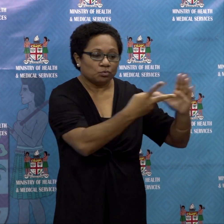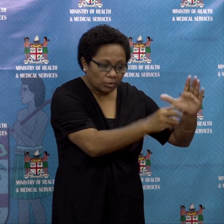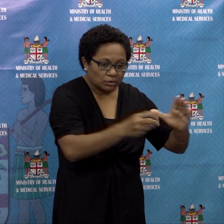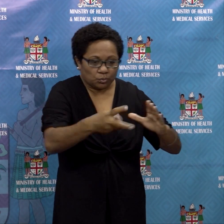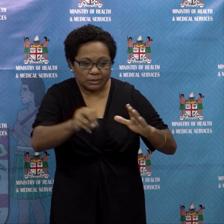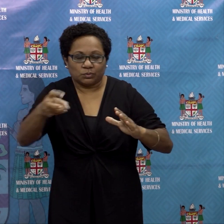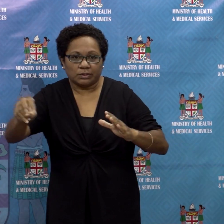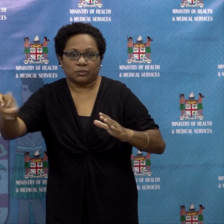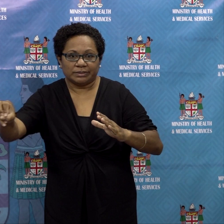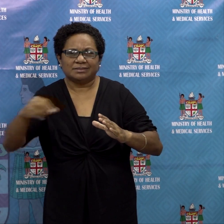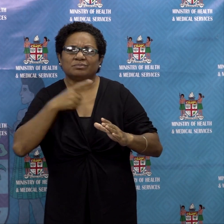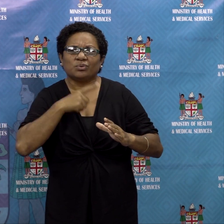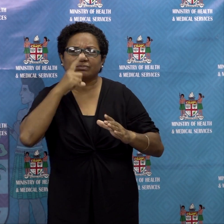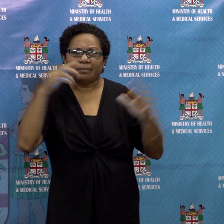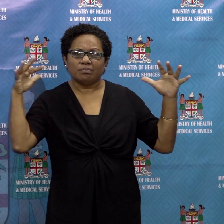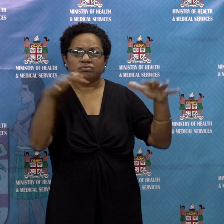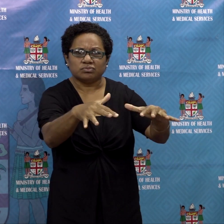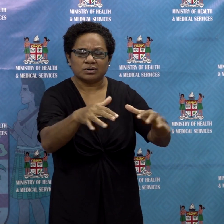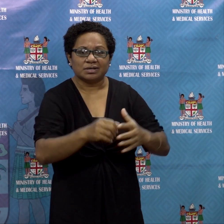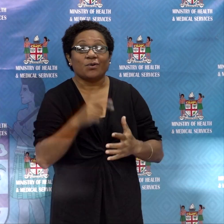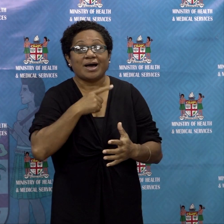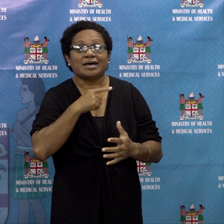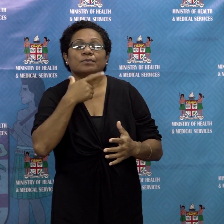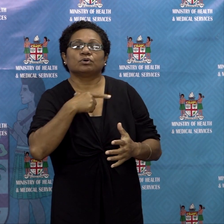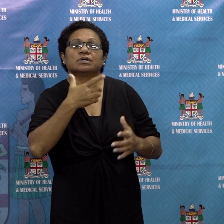in order to appear to comply to